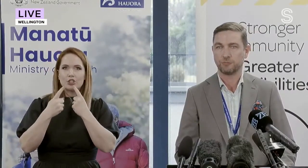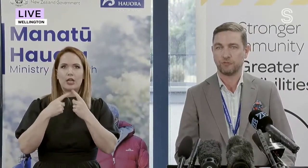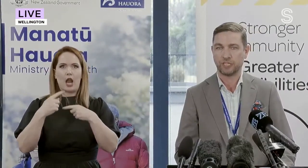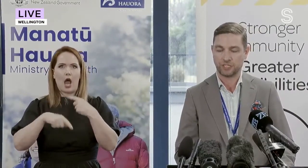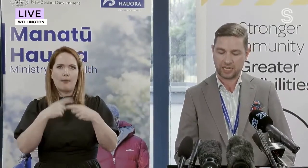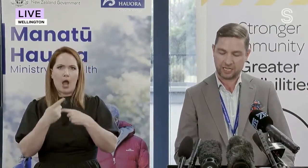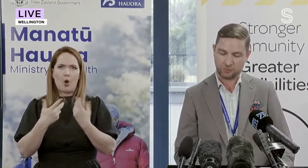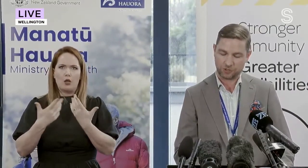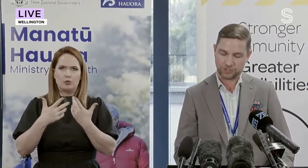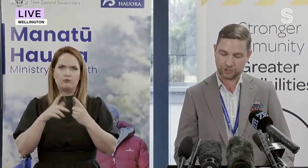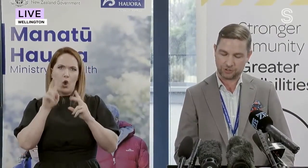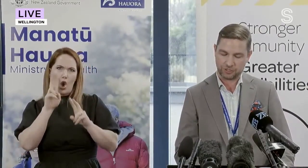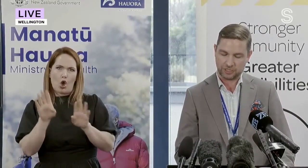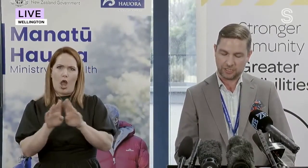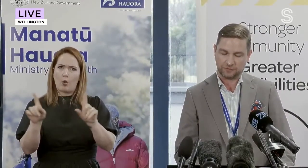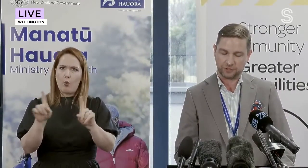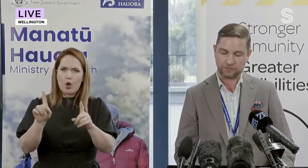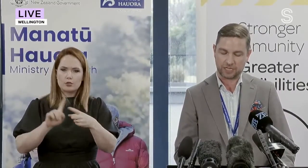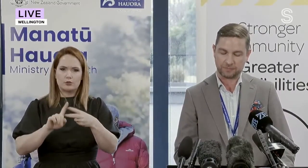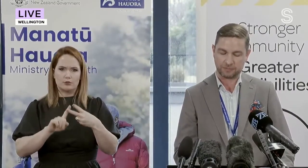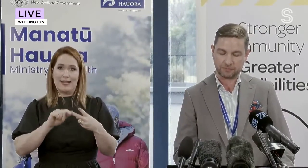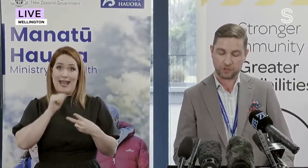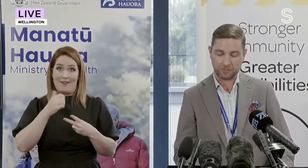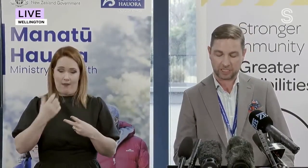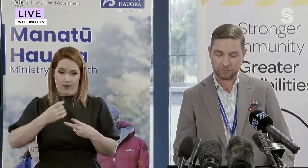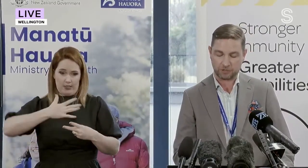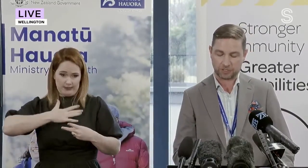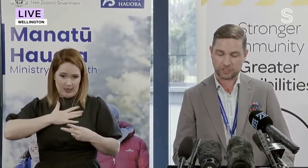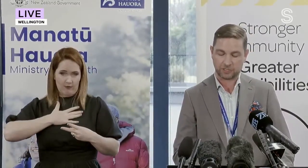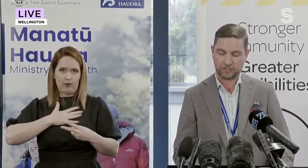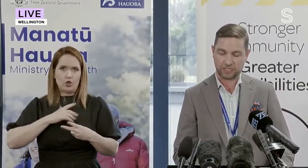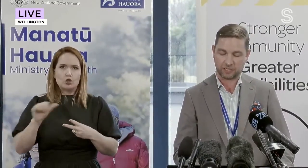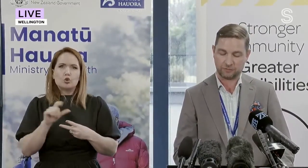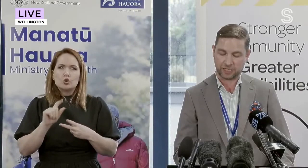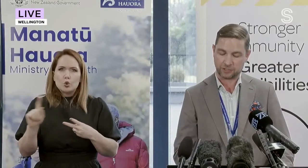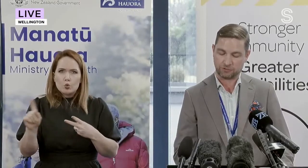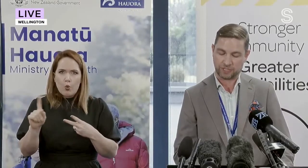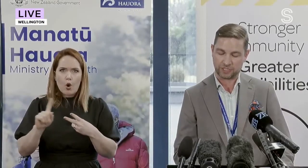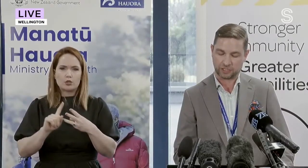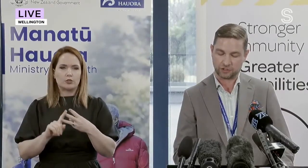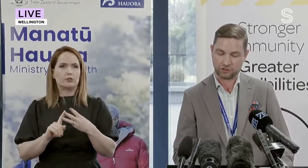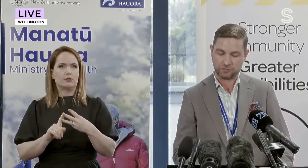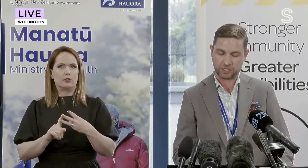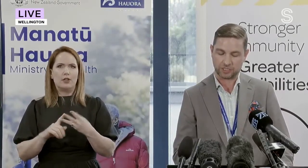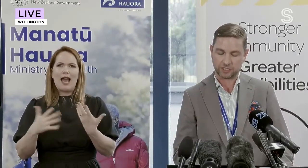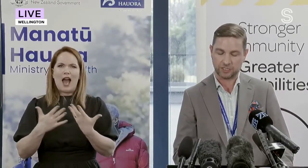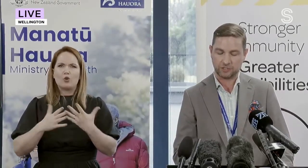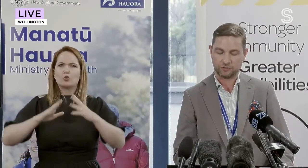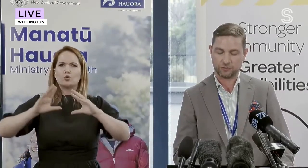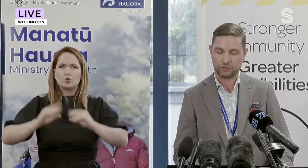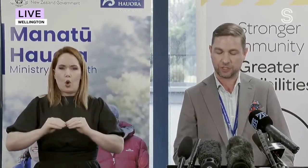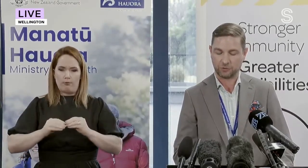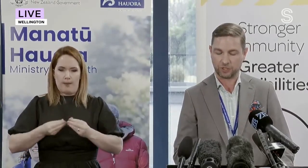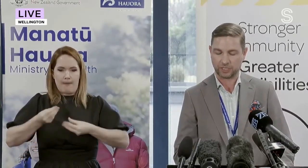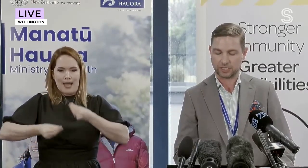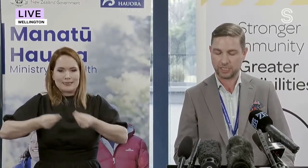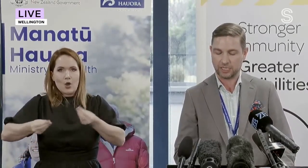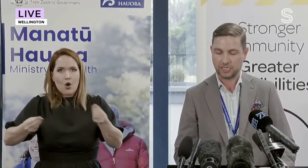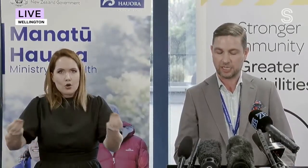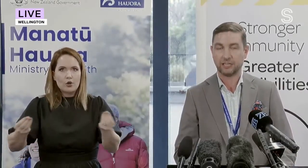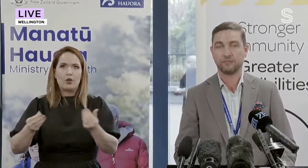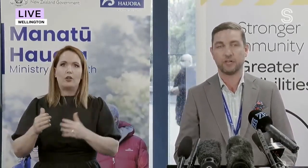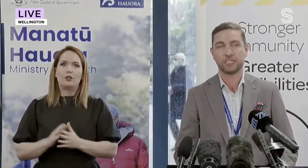symptoms, prevention, and what to do if you develop symptoms of monkeypox, infection prevention and control measures for healthcare